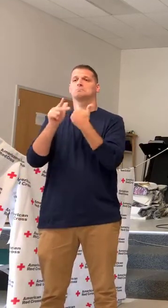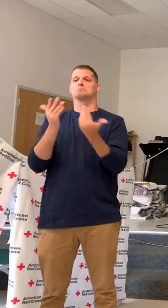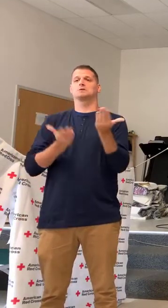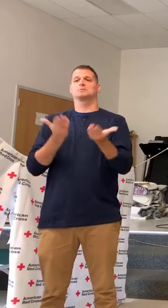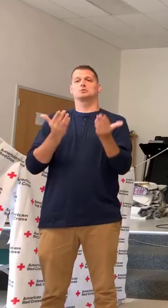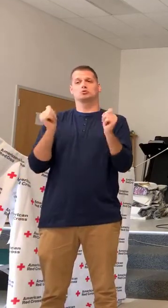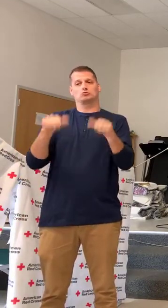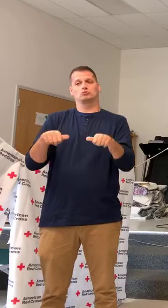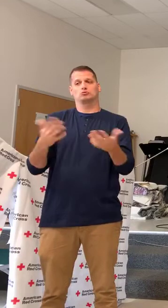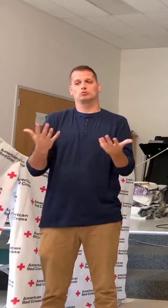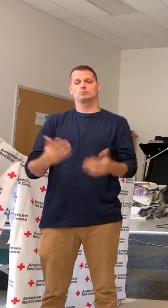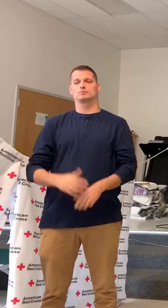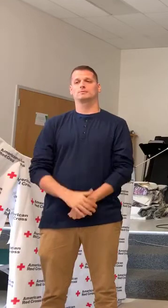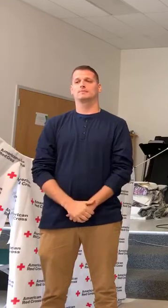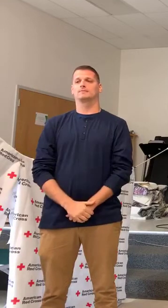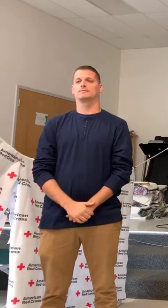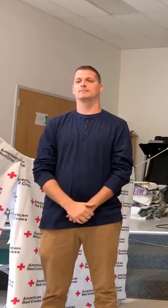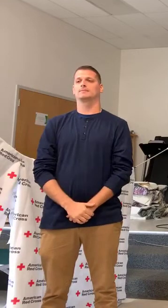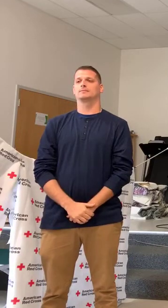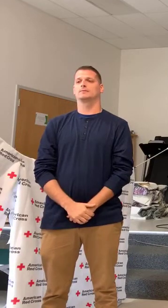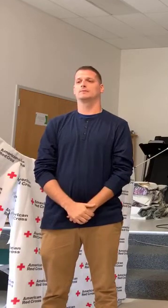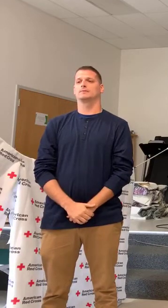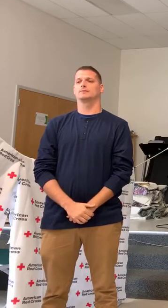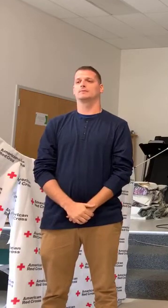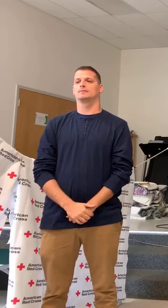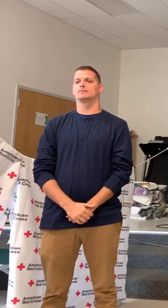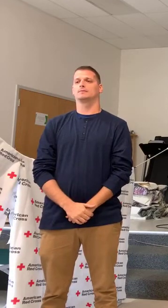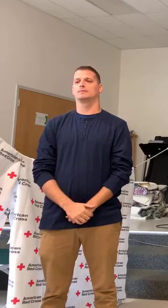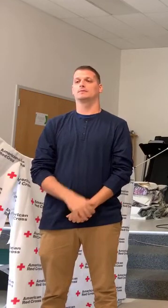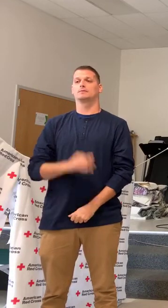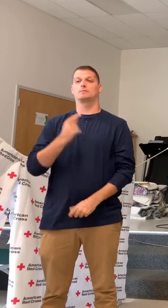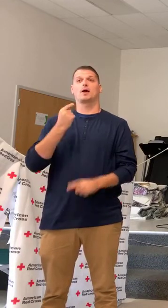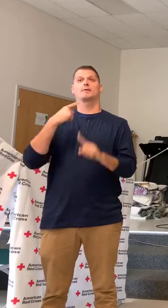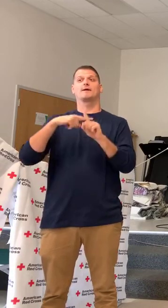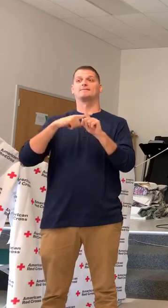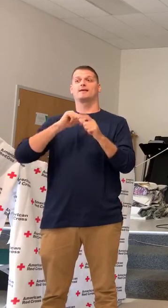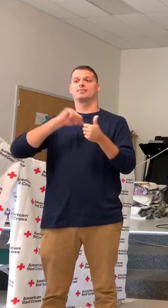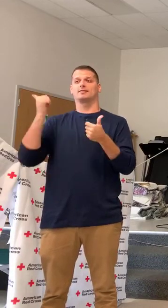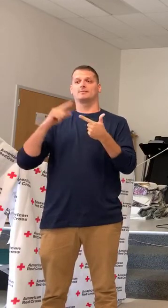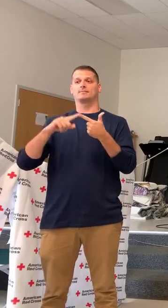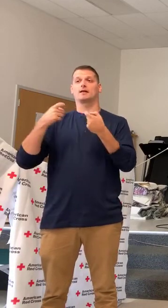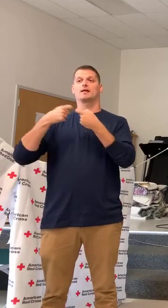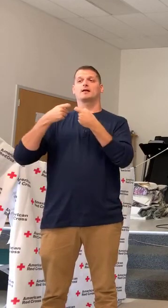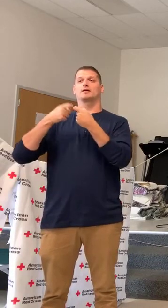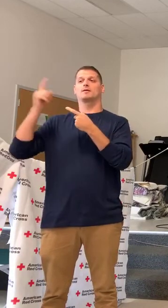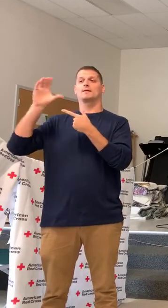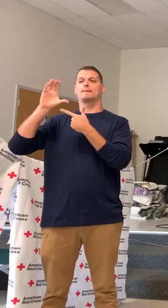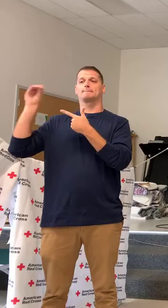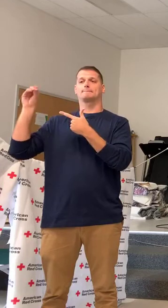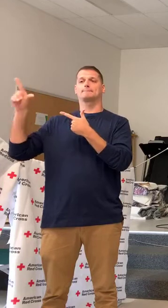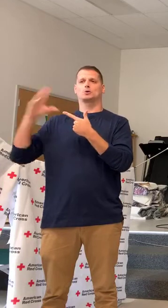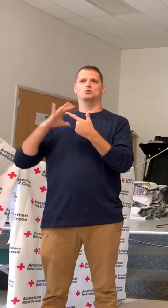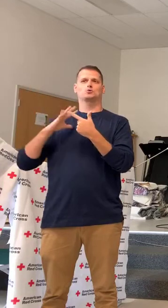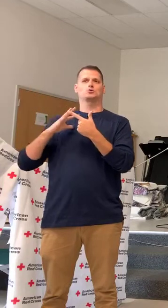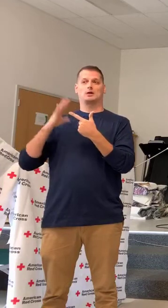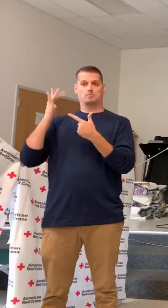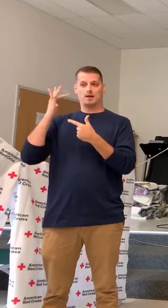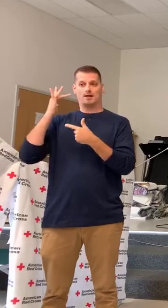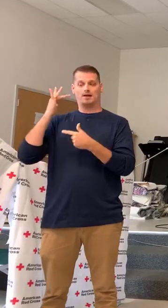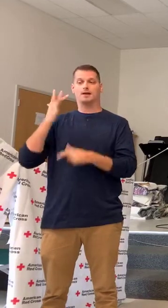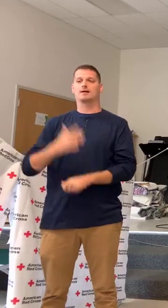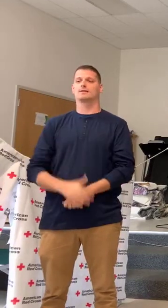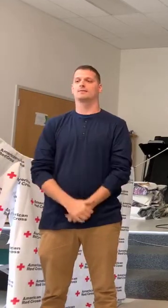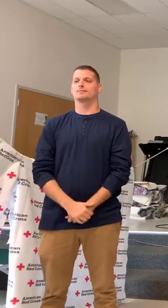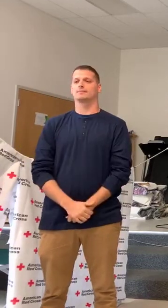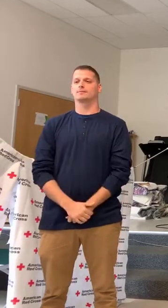normal. A second success we've had is with MMEA. They've done a really good job working with our firefighters. They got that main power